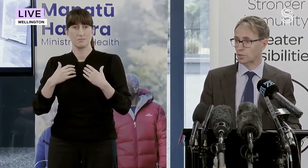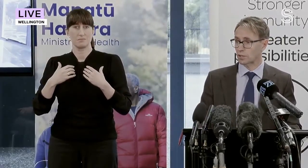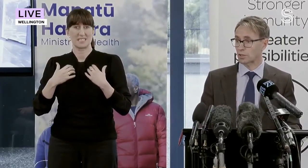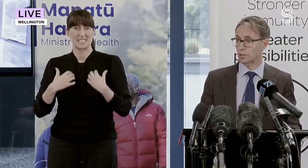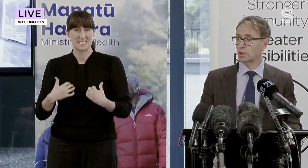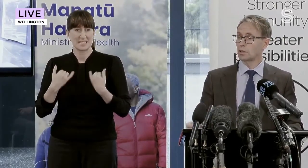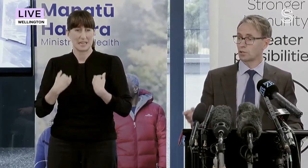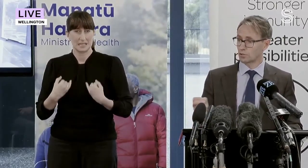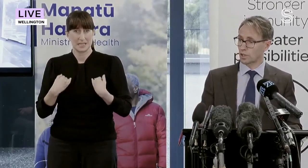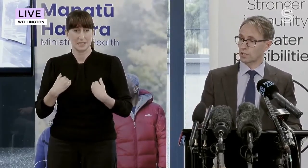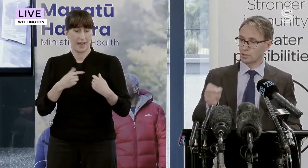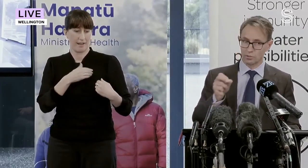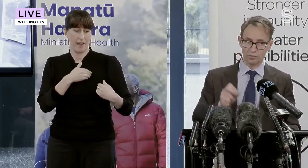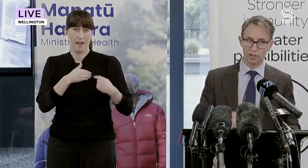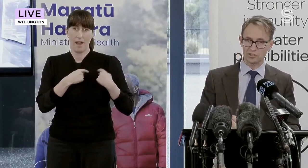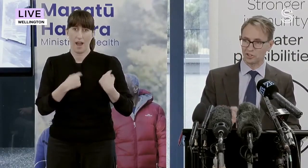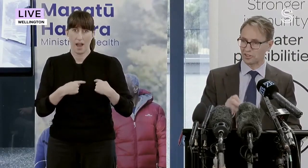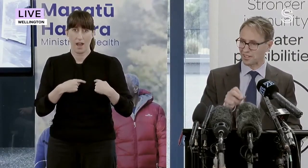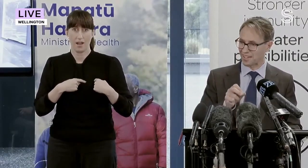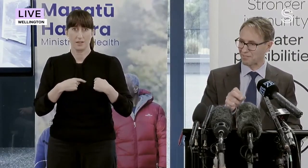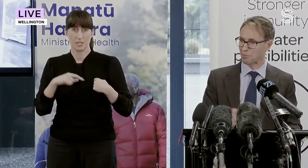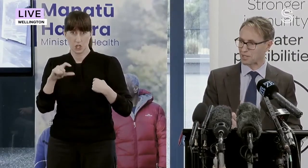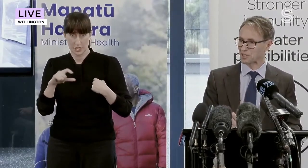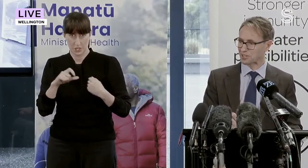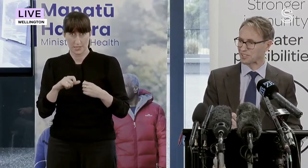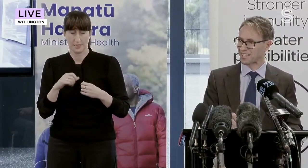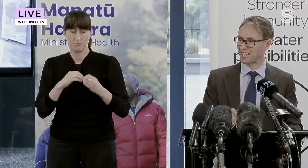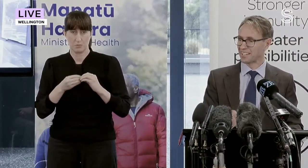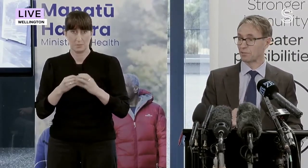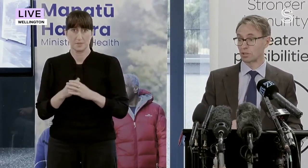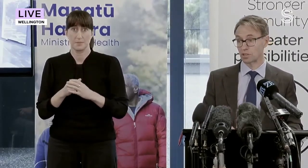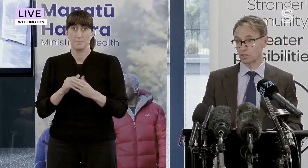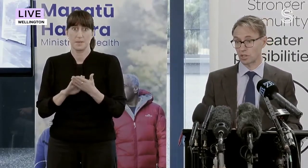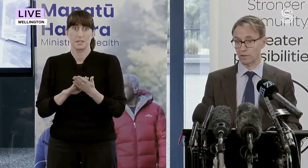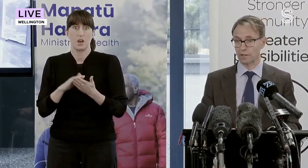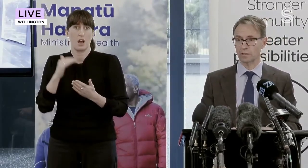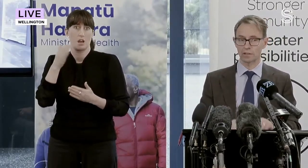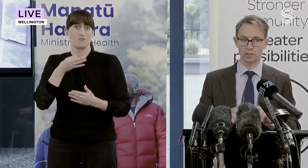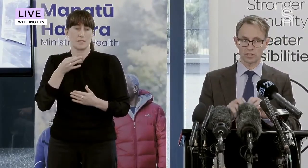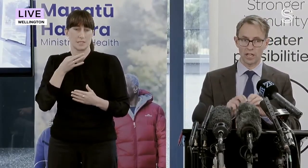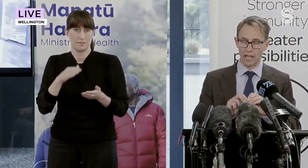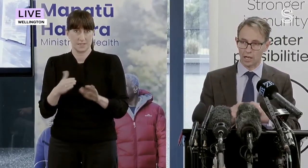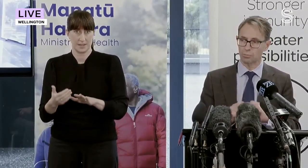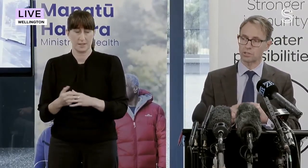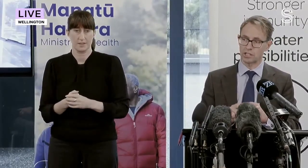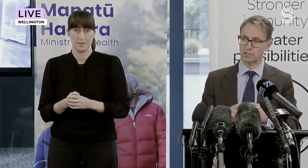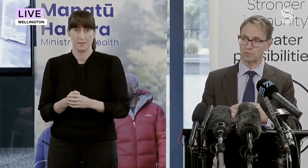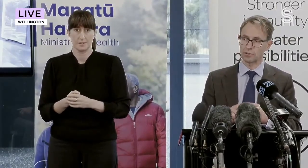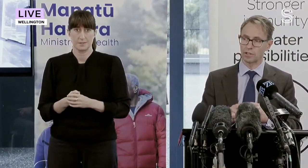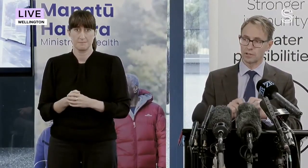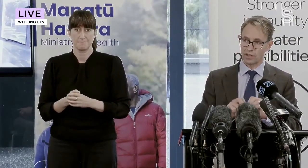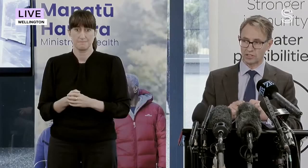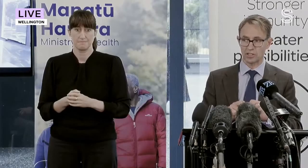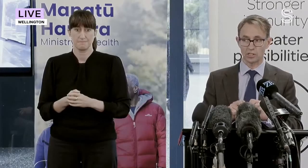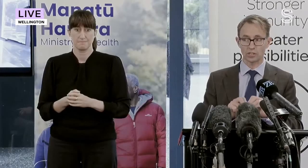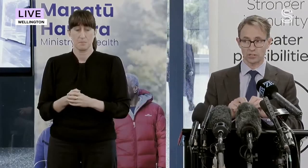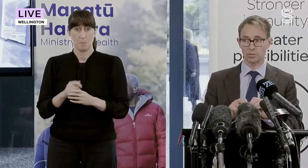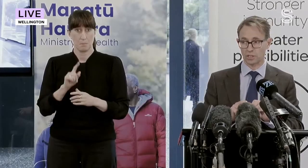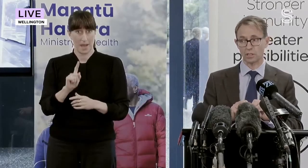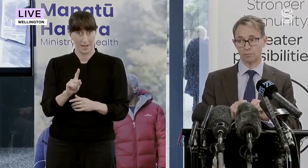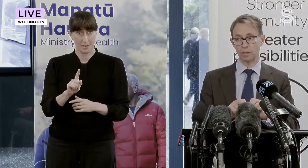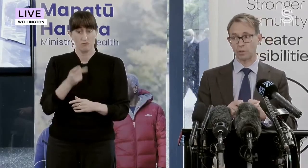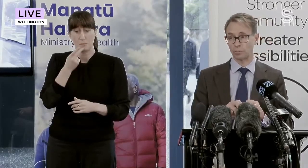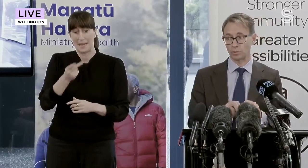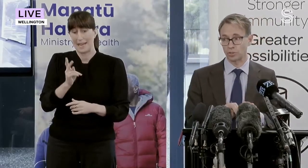from COVID-19. So saying, I do want to focus on the information I did give, which is showing that just how protective vaccination